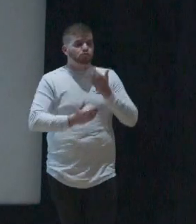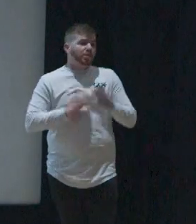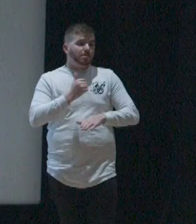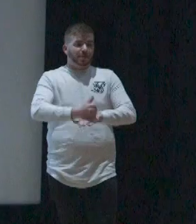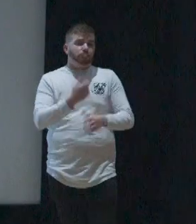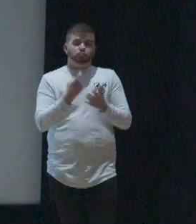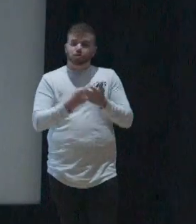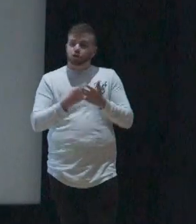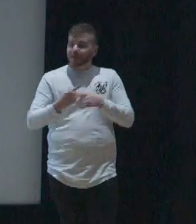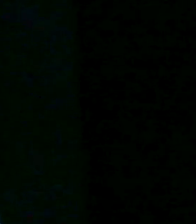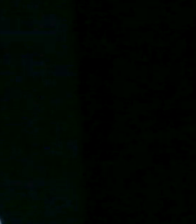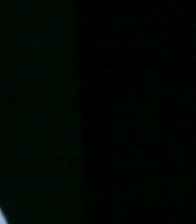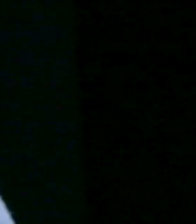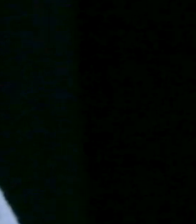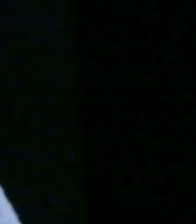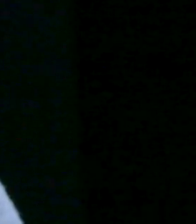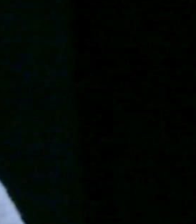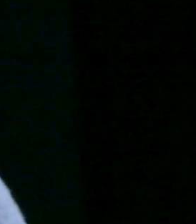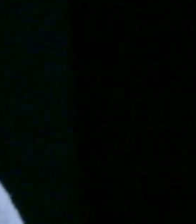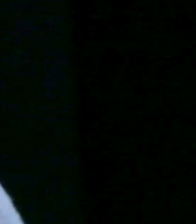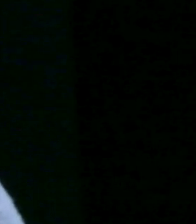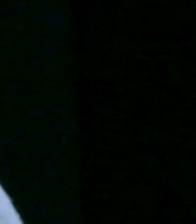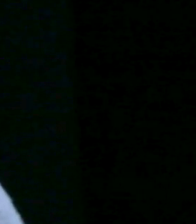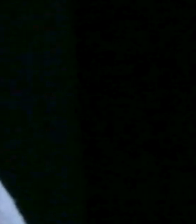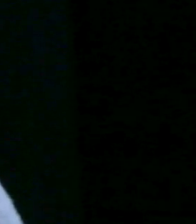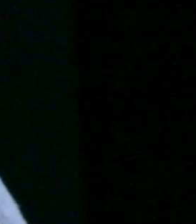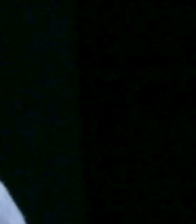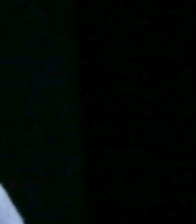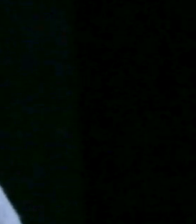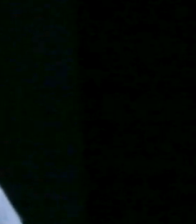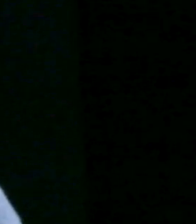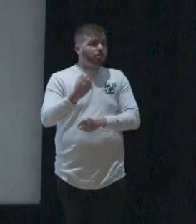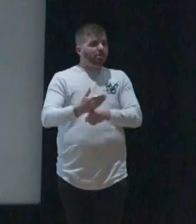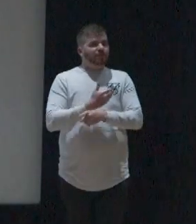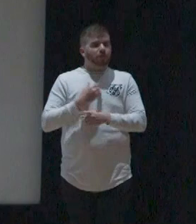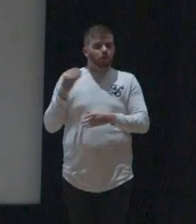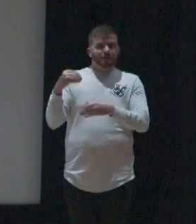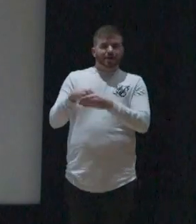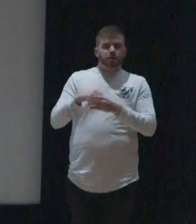really popular, and it targeted the casual download market first, before it came to Steam.